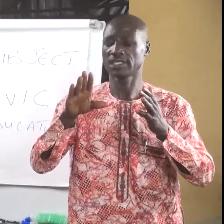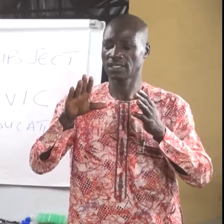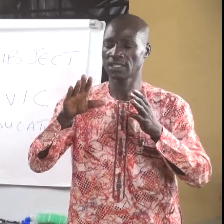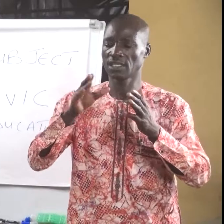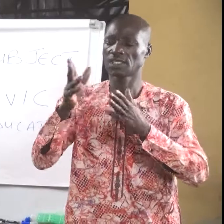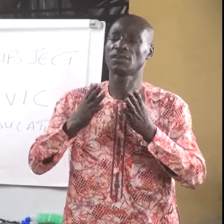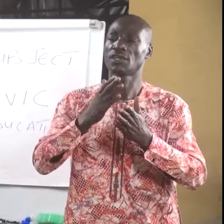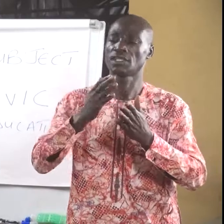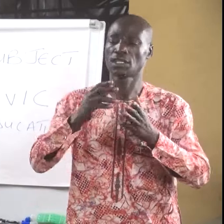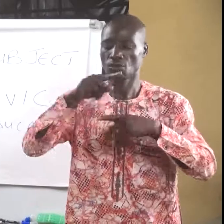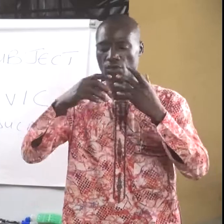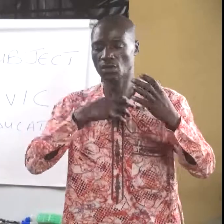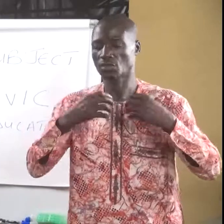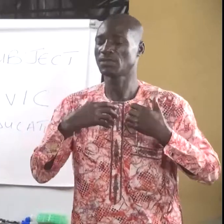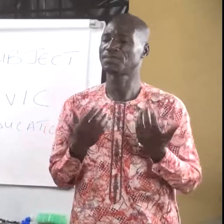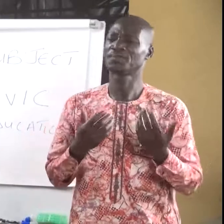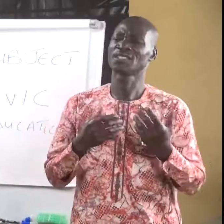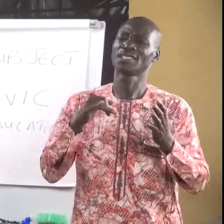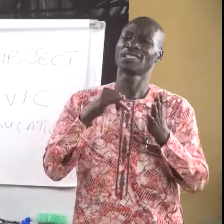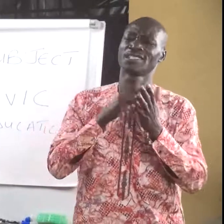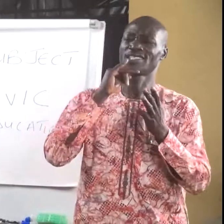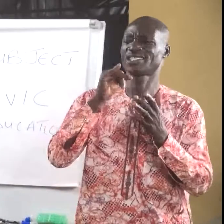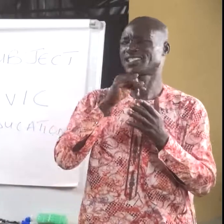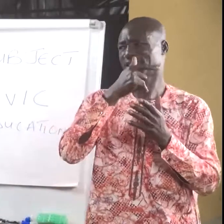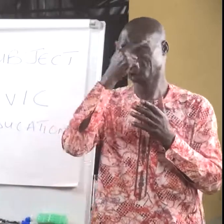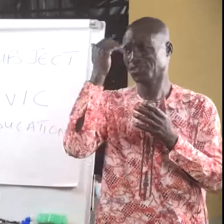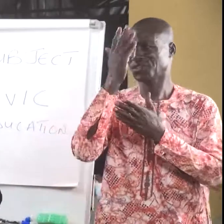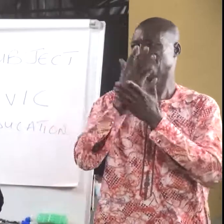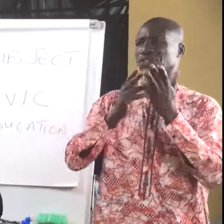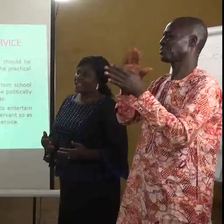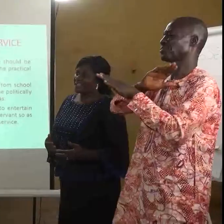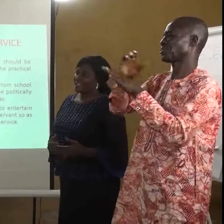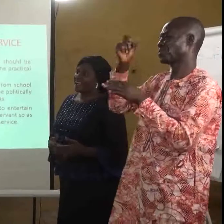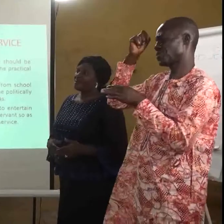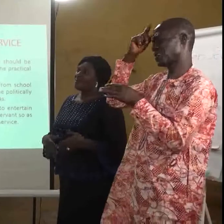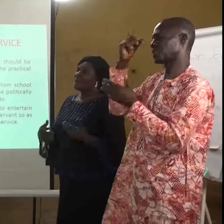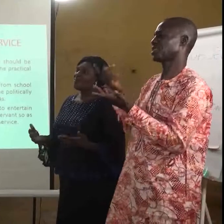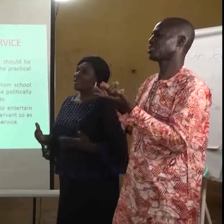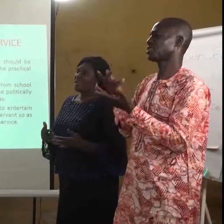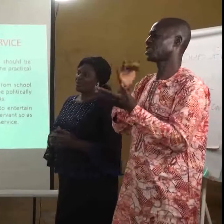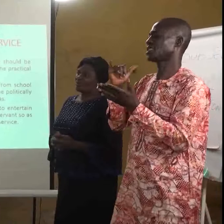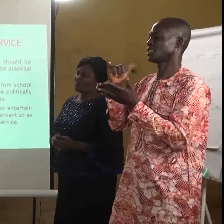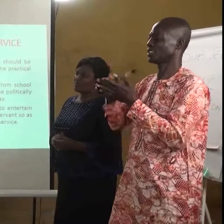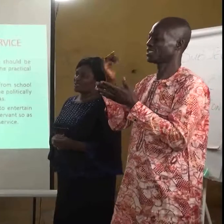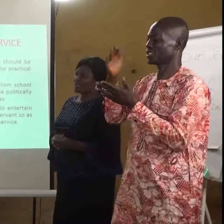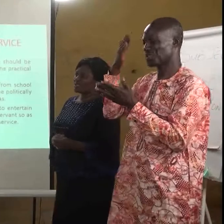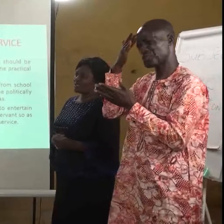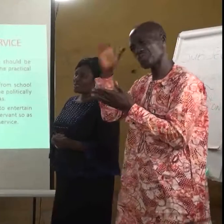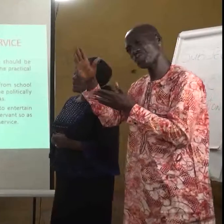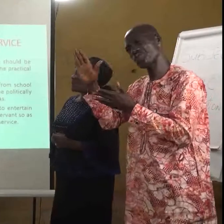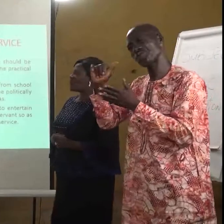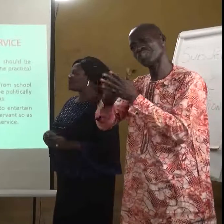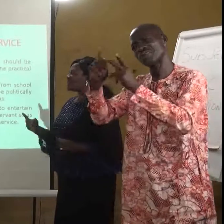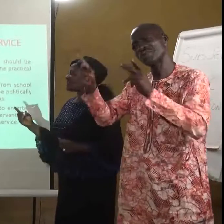Have public complaint commission. It's just that some people don't even understand and not aware of such